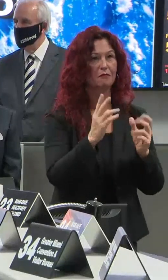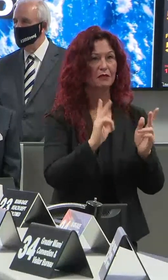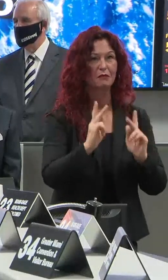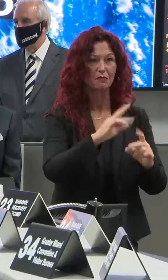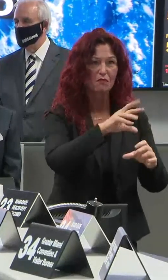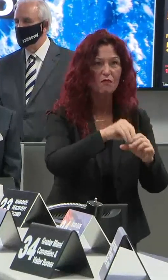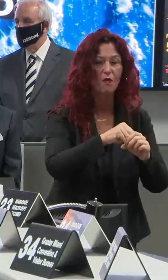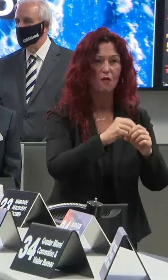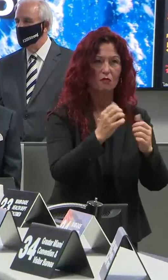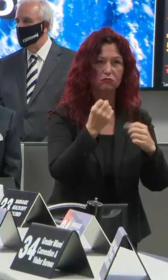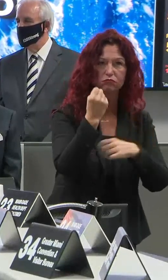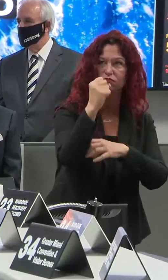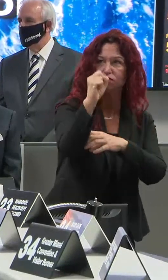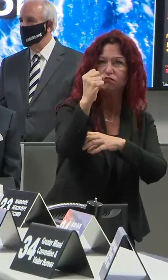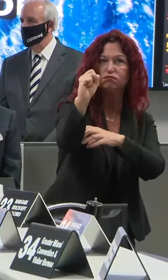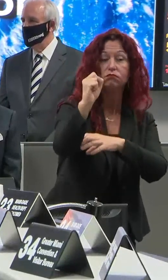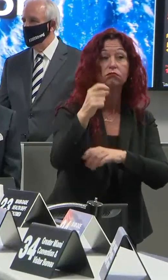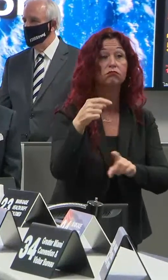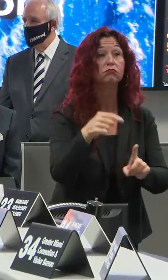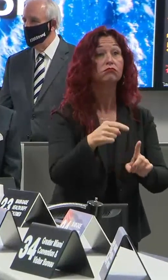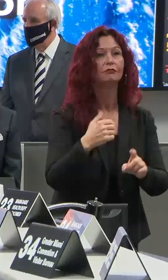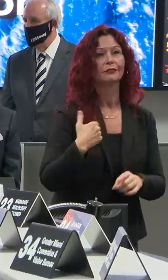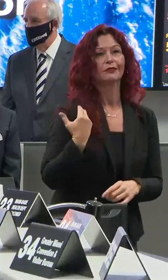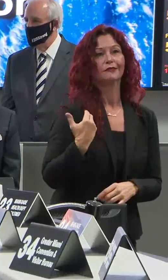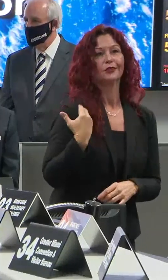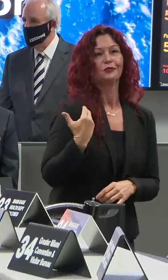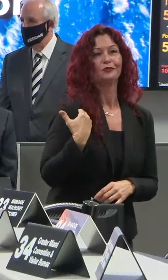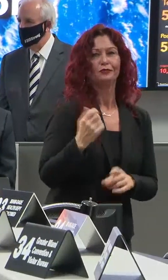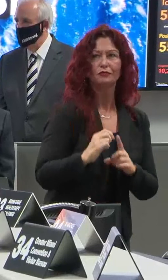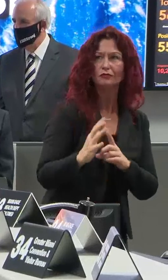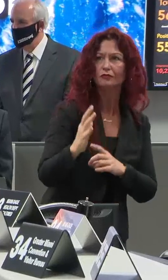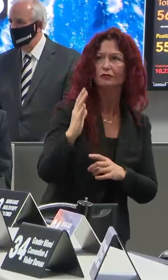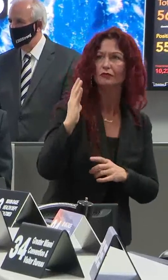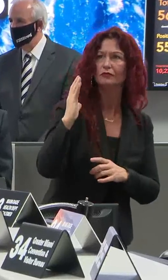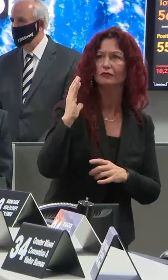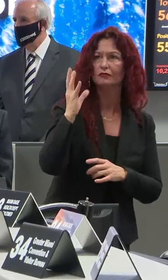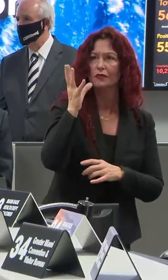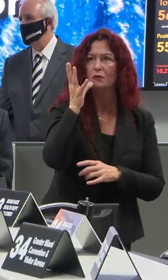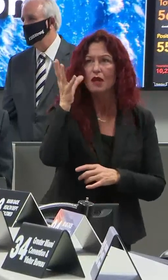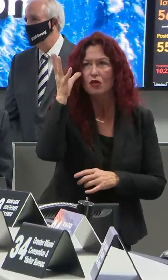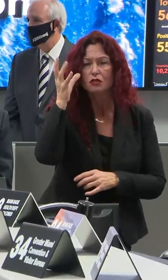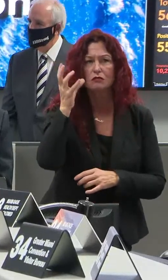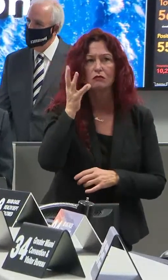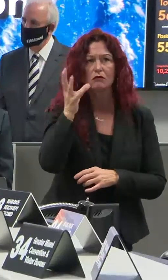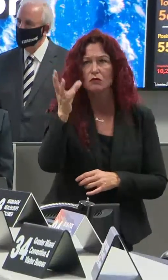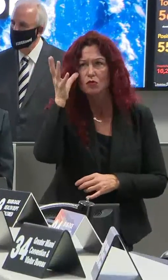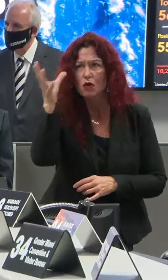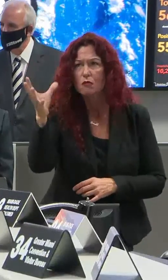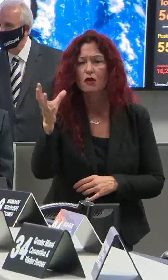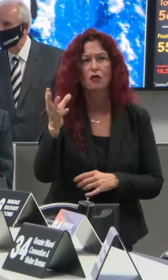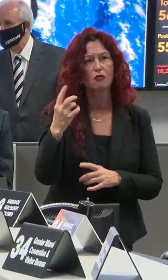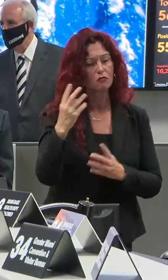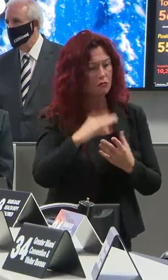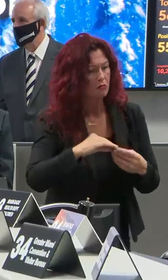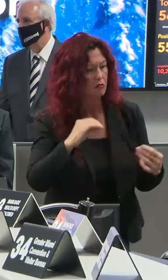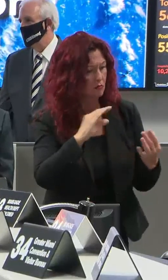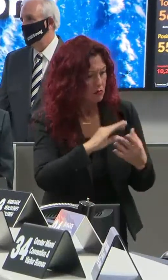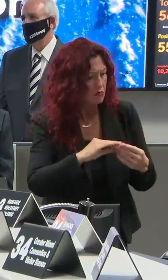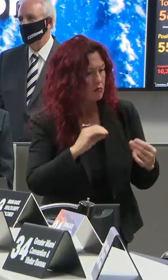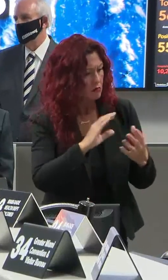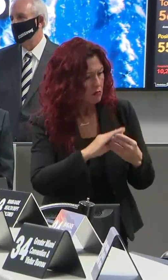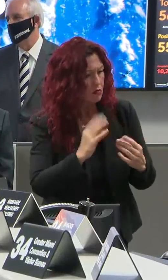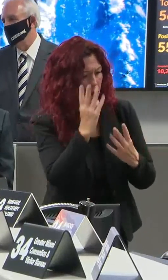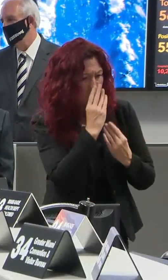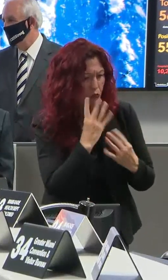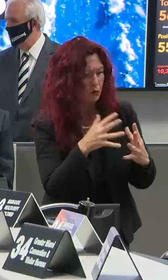myself who are starving for the world that our parents, grandparents, and forefathers promised us, the world of the American dream,